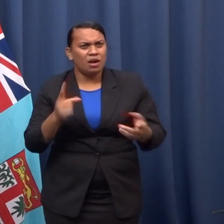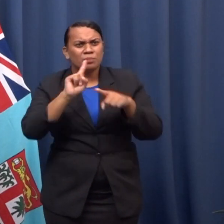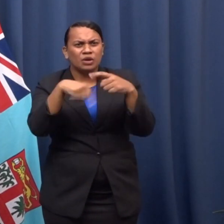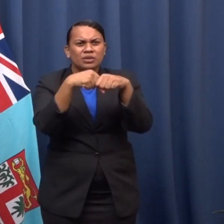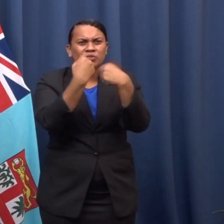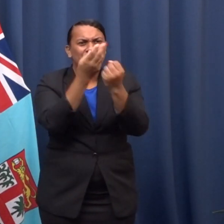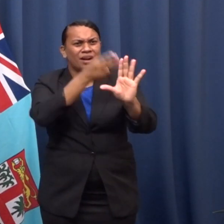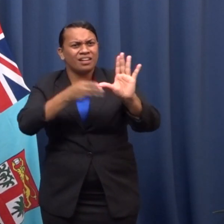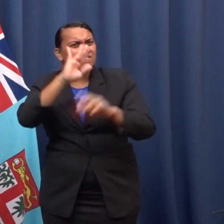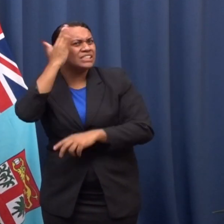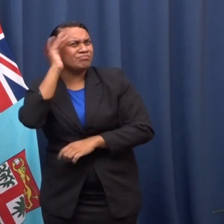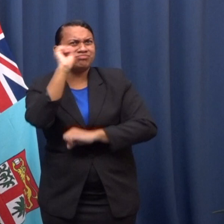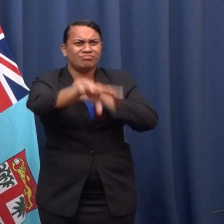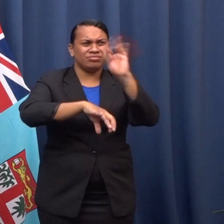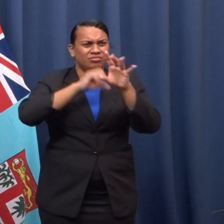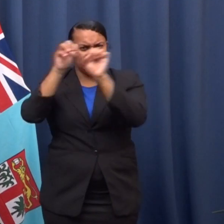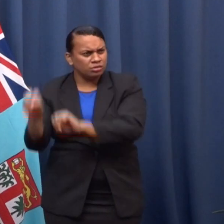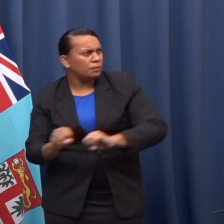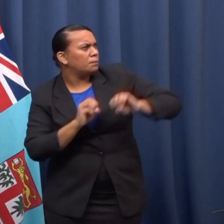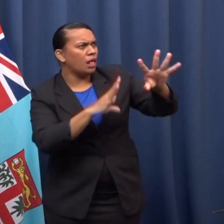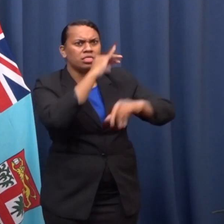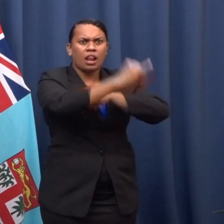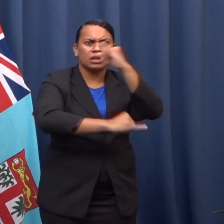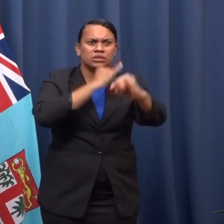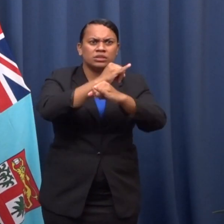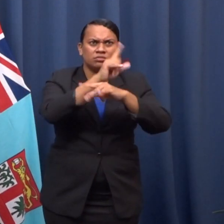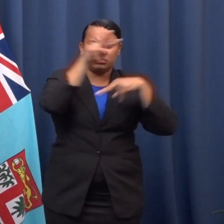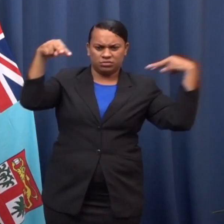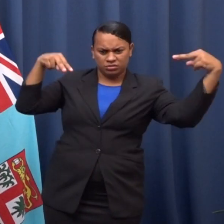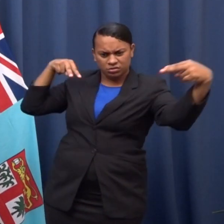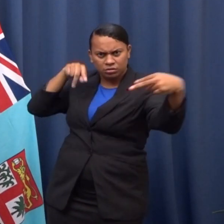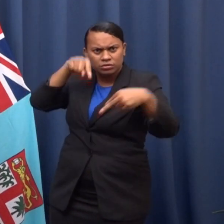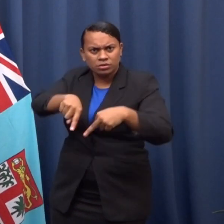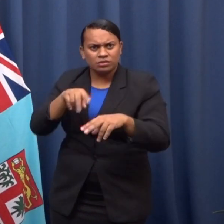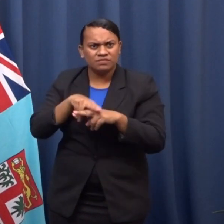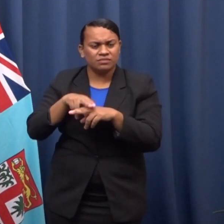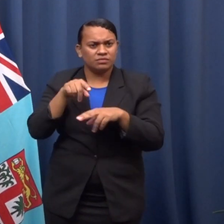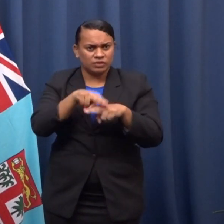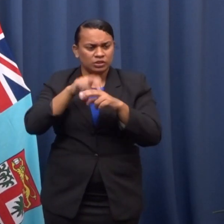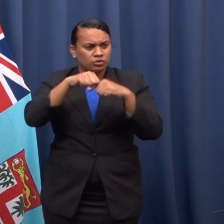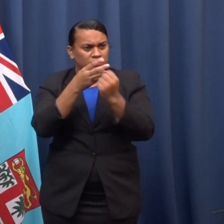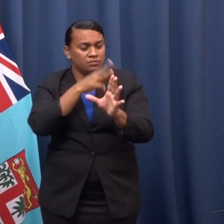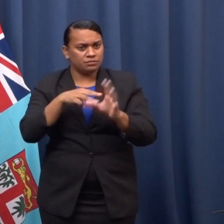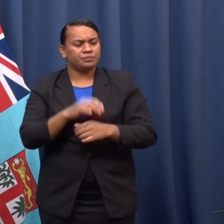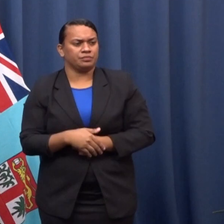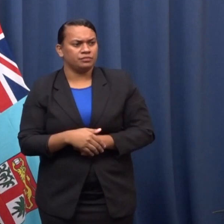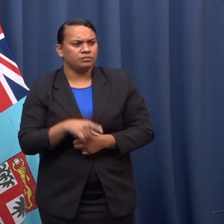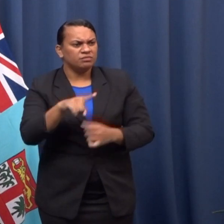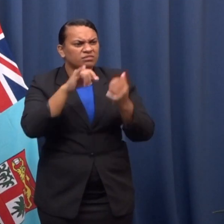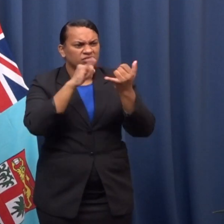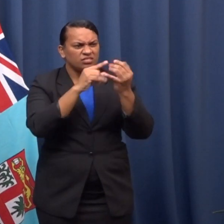those overseas. We've reported a particular Sitiveni Qiliho that lives in the US